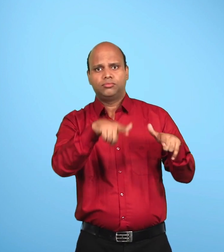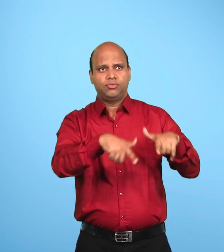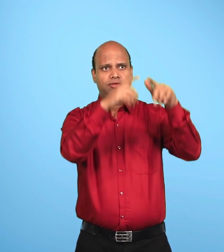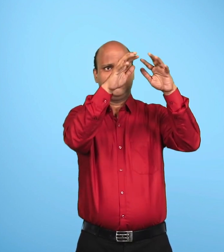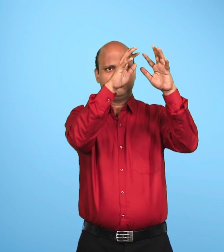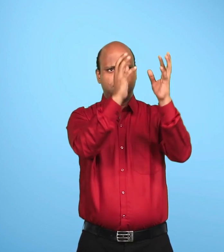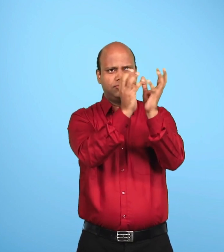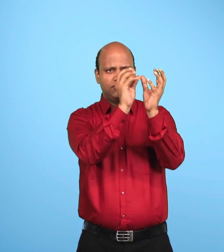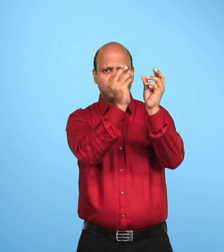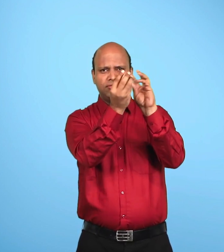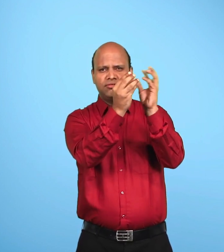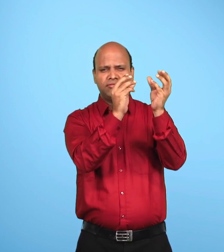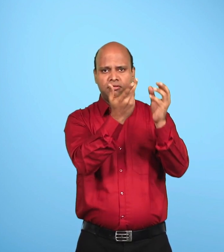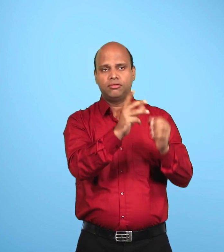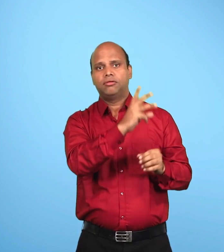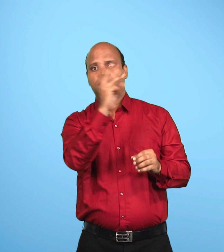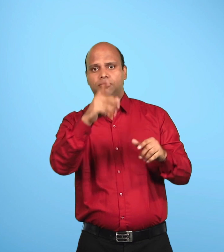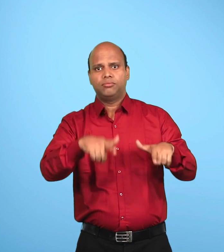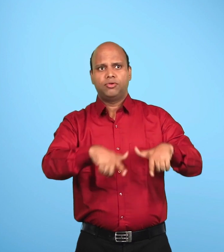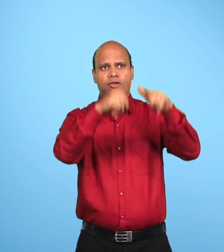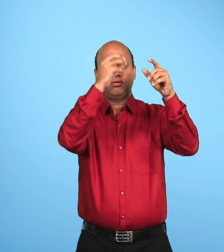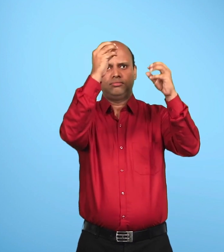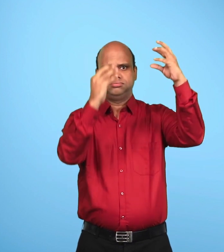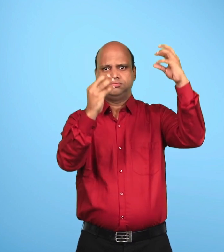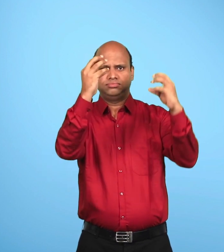oaks, pines, and deodars,